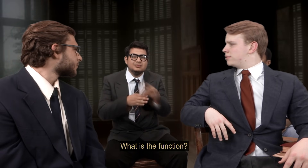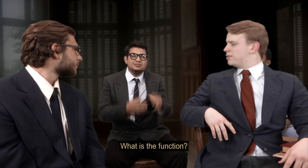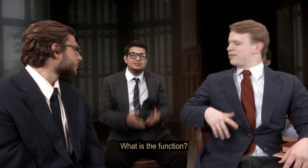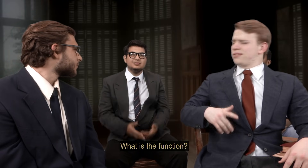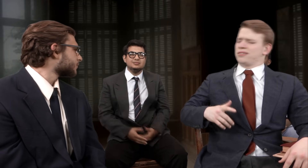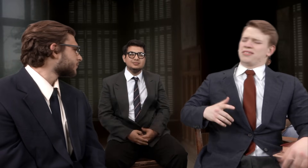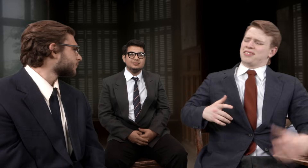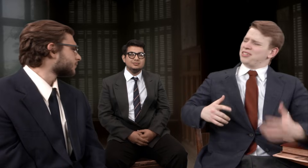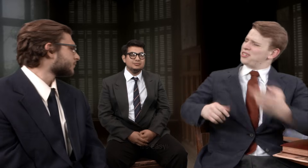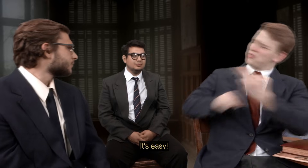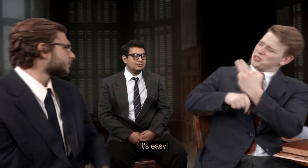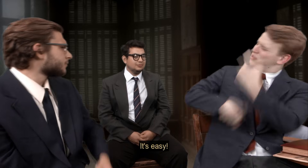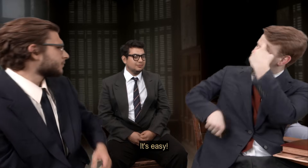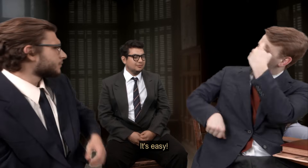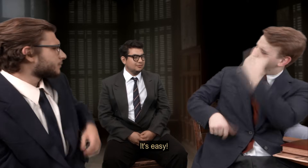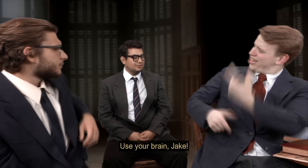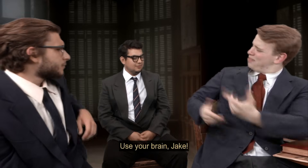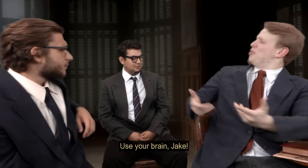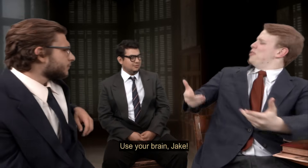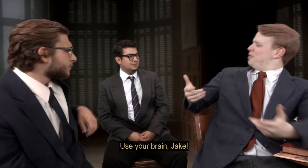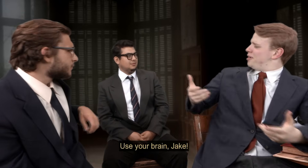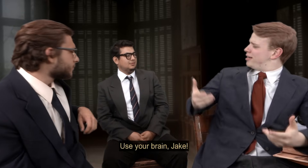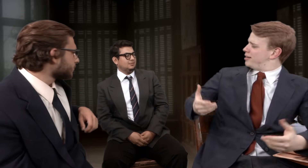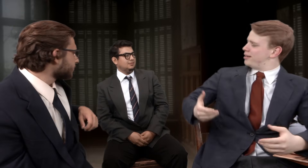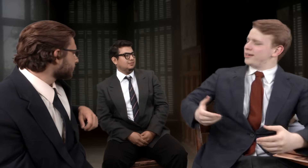function? It's easy. Use your brain, Jake.